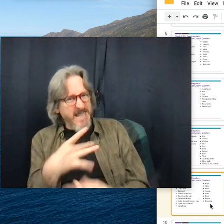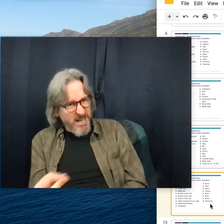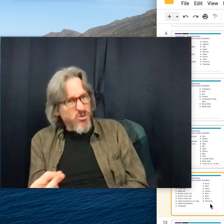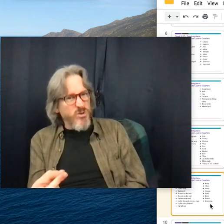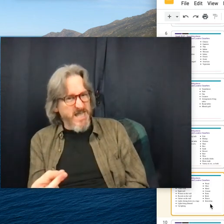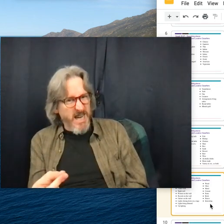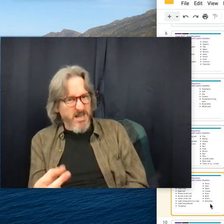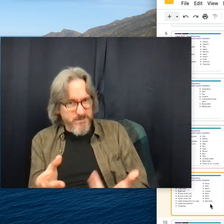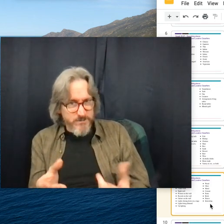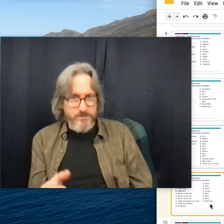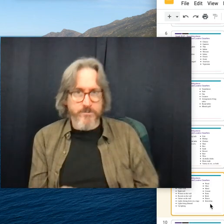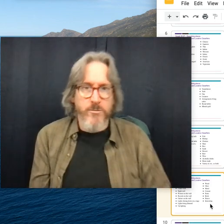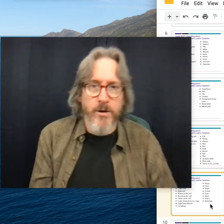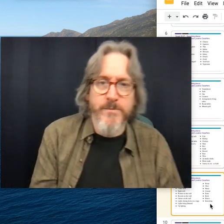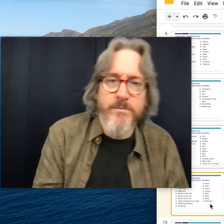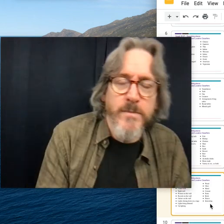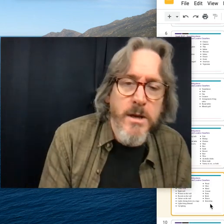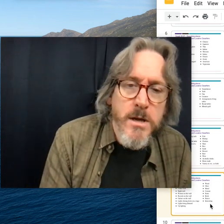that. That's interesting.